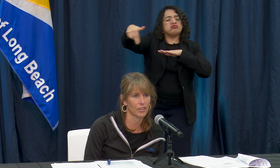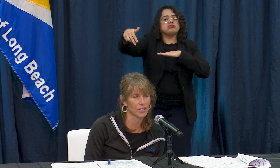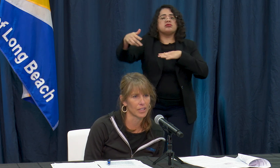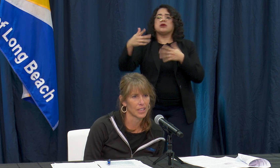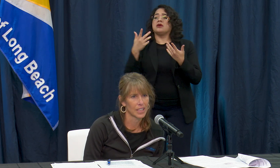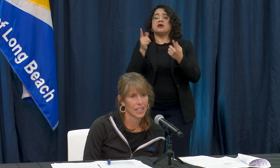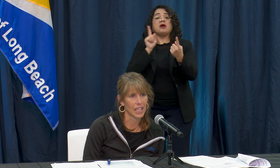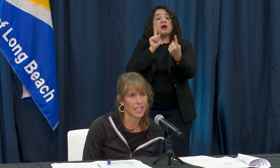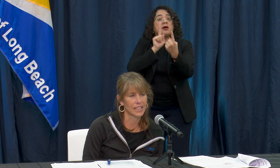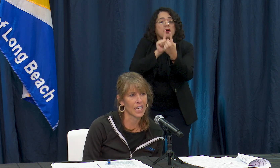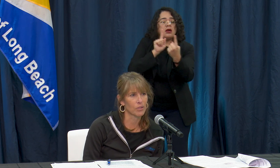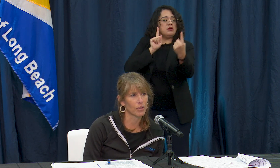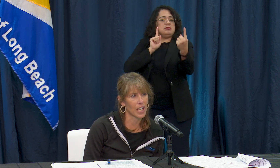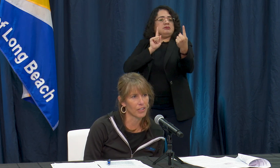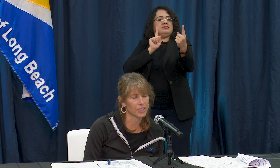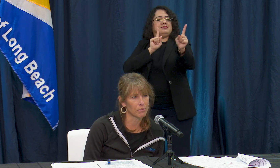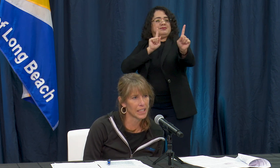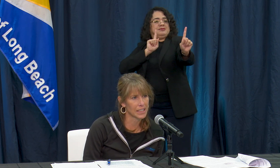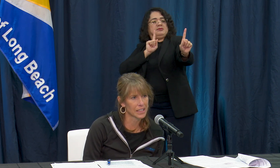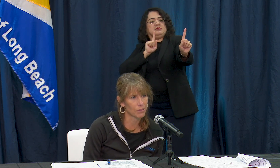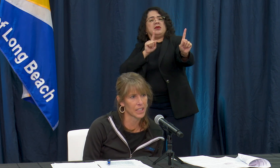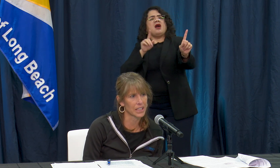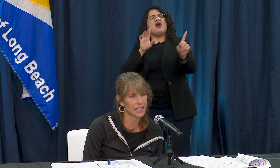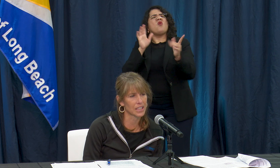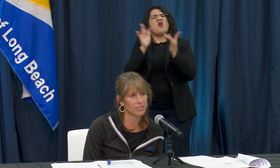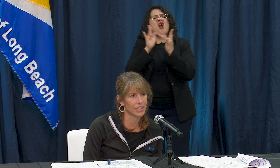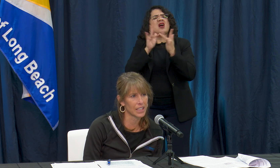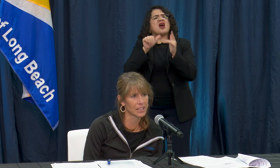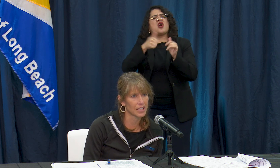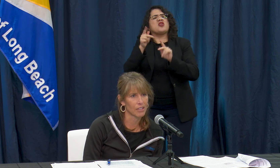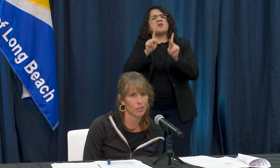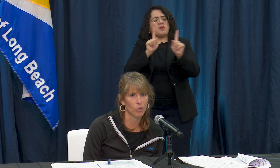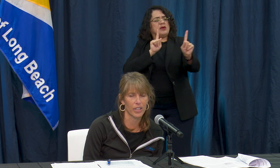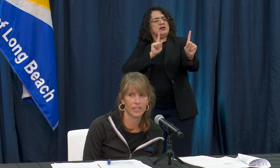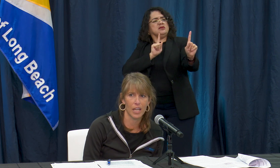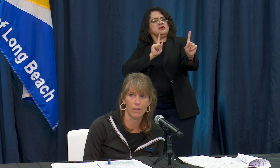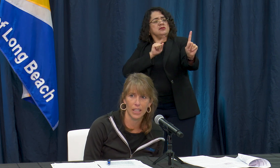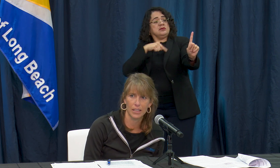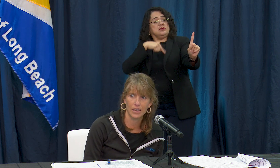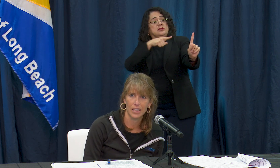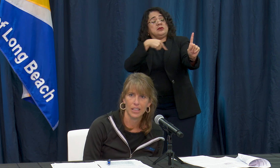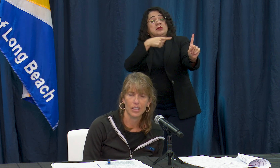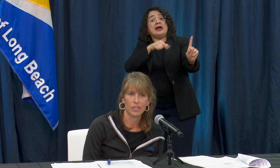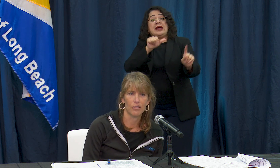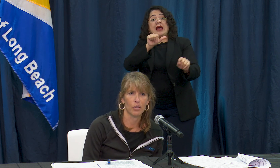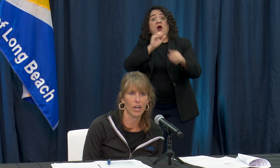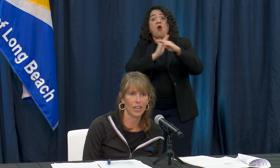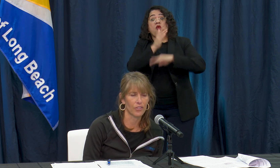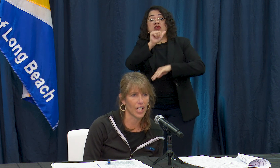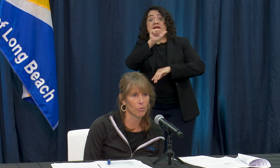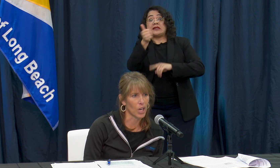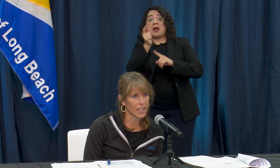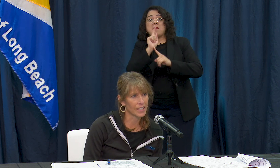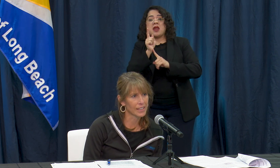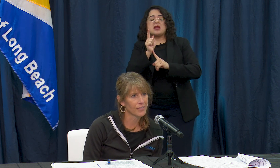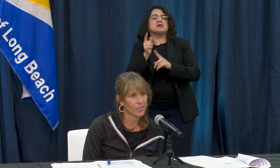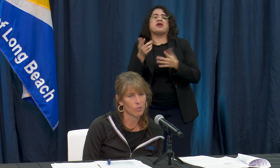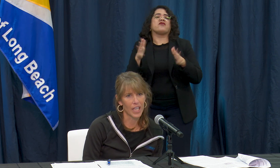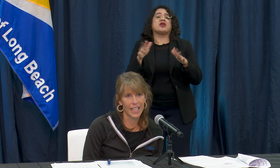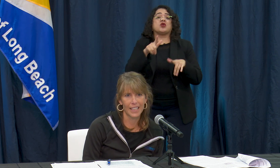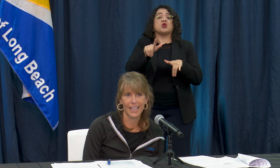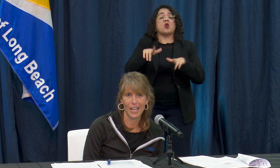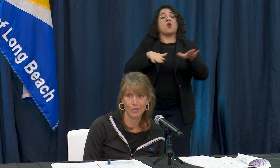with others. Contact with others means within 6 feet for more than 10 minutes. So if you are outside